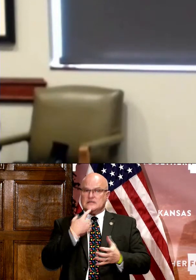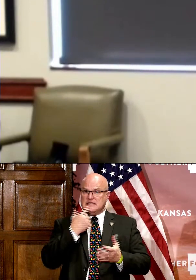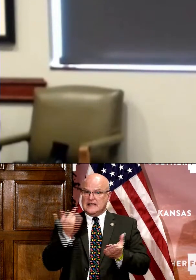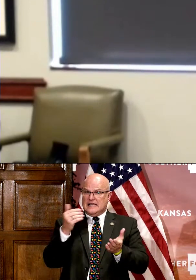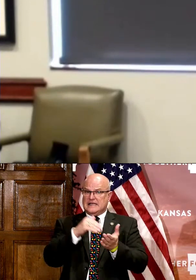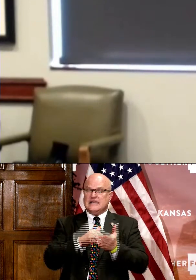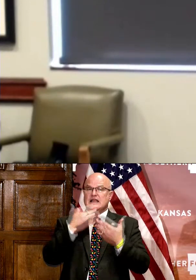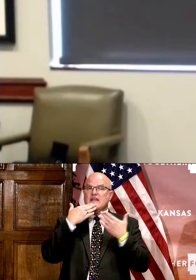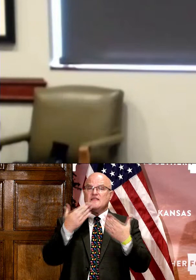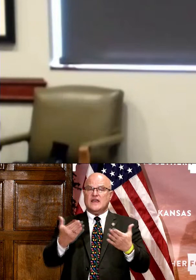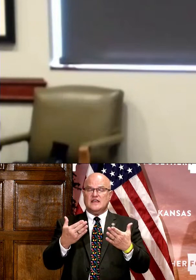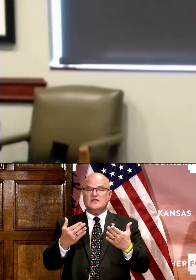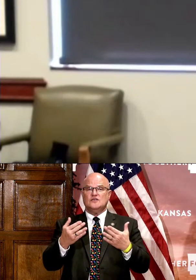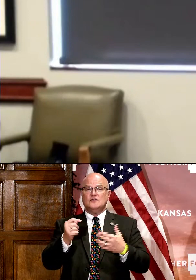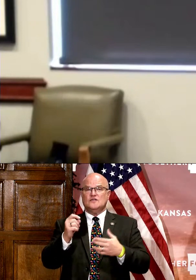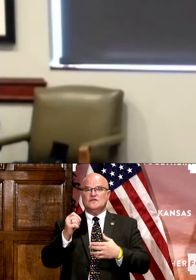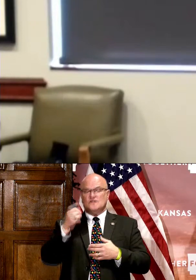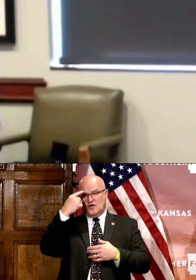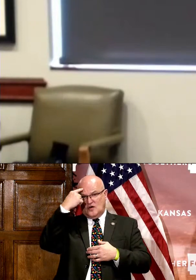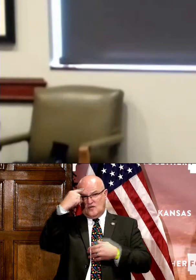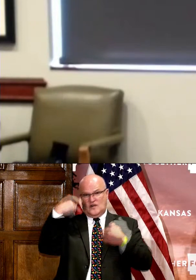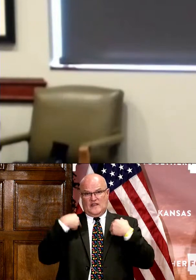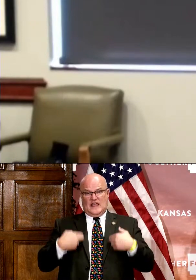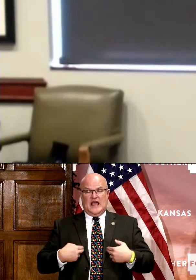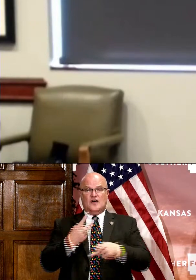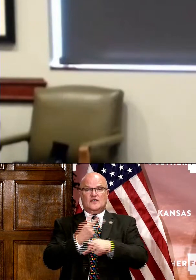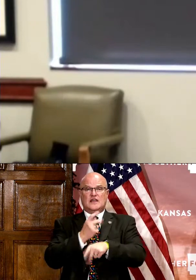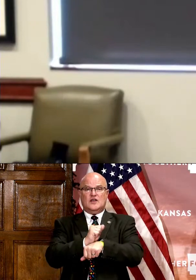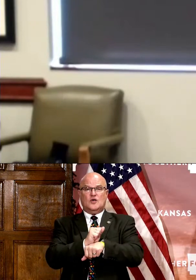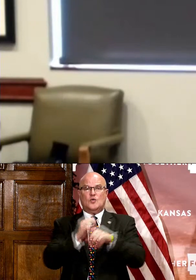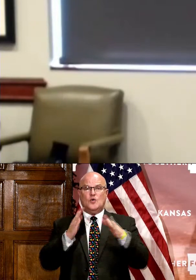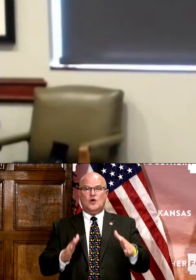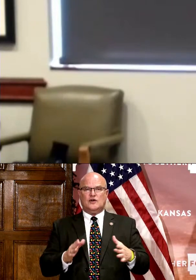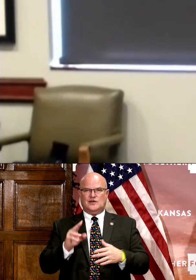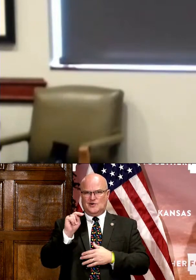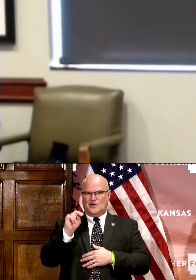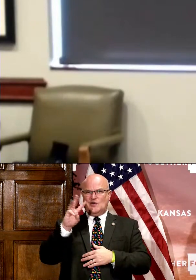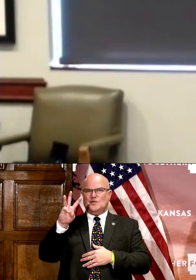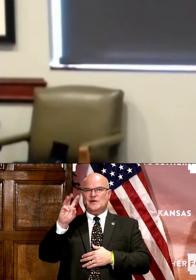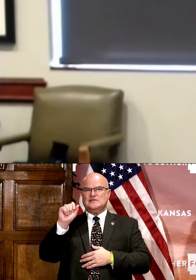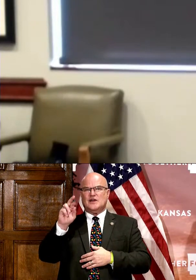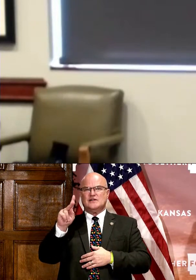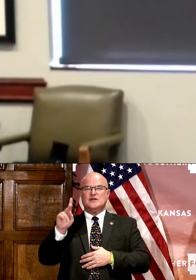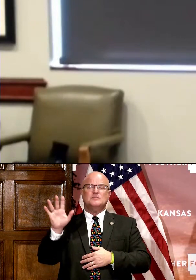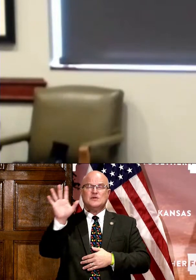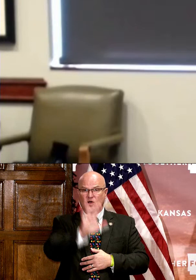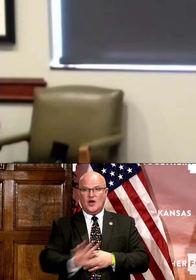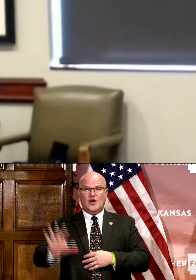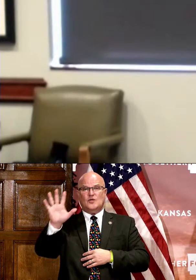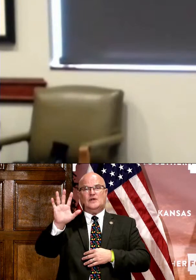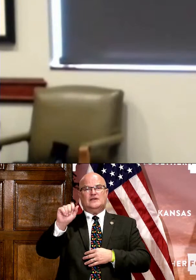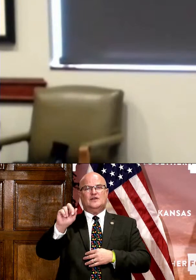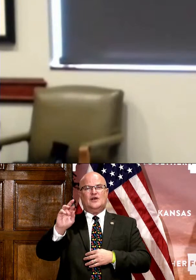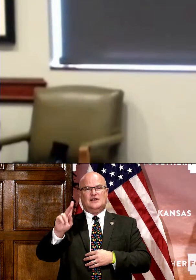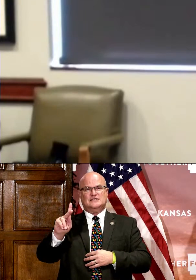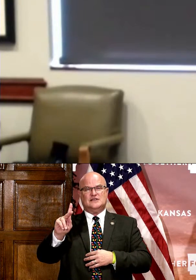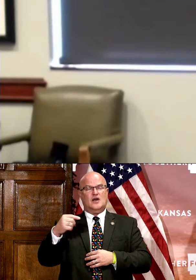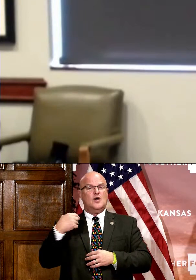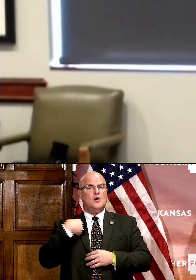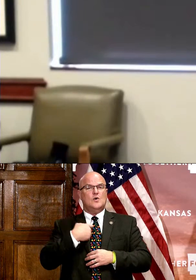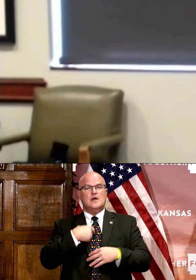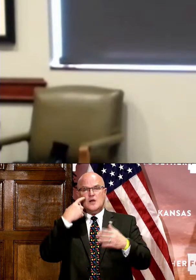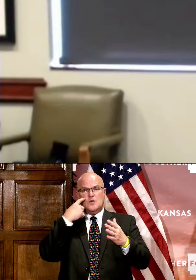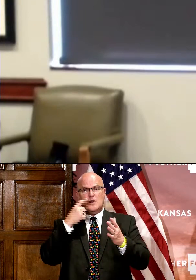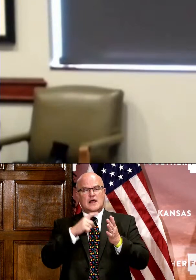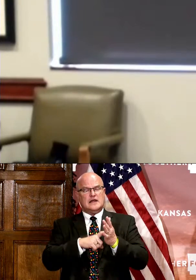the frontline healthcare workers, not only here in Northwest Arkansas, but all across Arkansas. We recognize